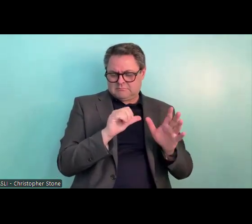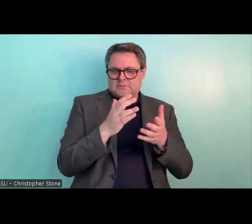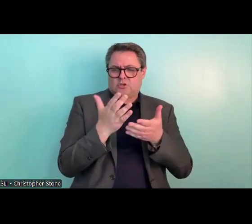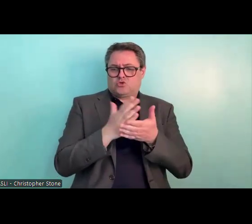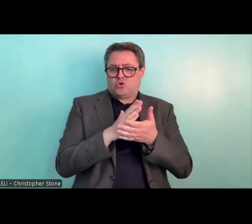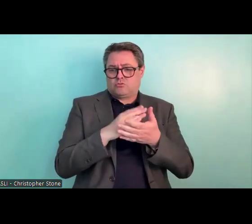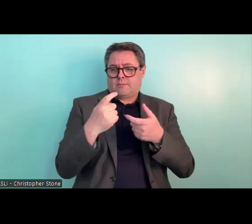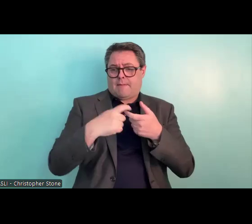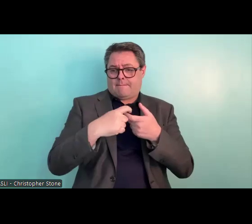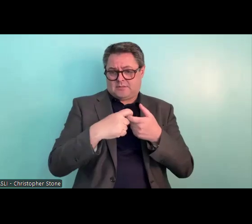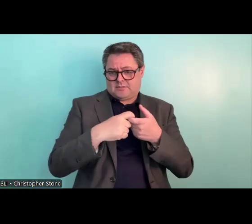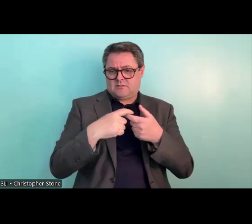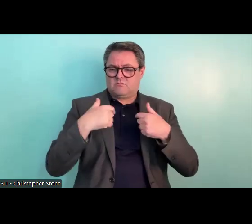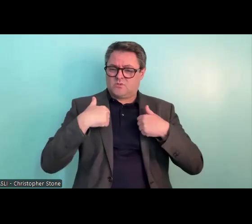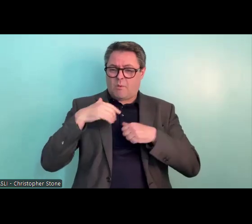or 26